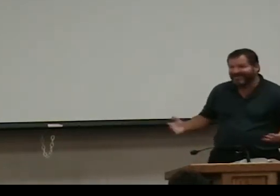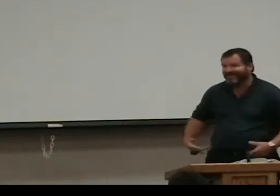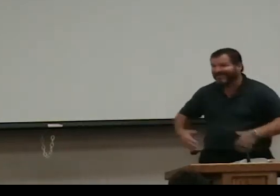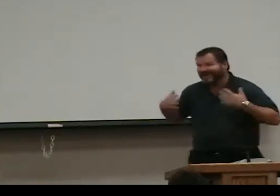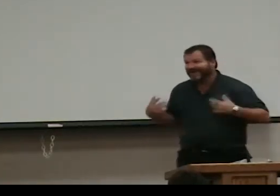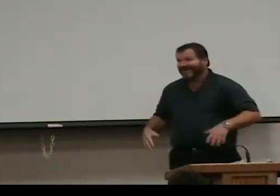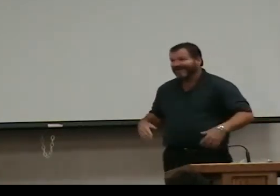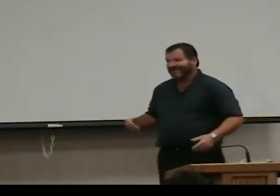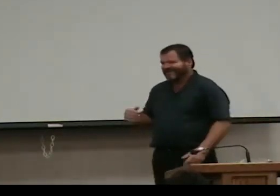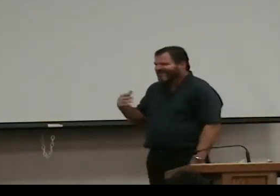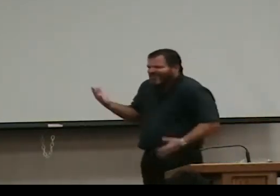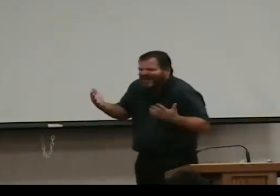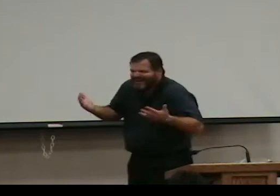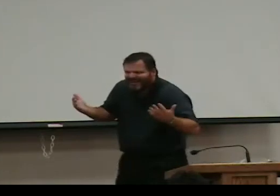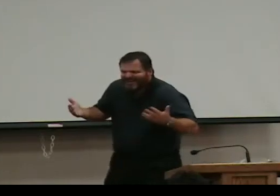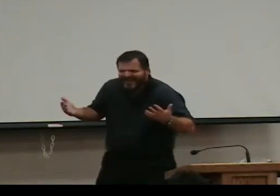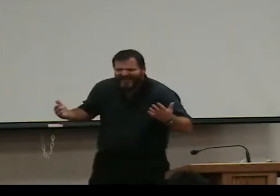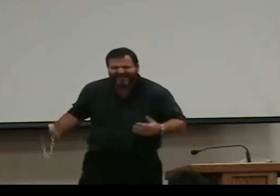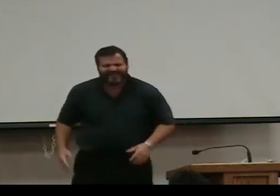answer. What is it?